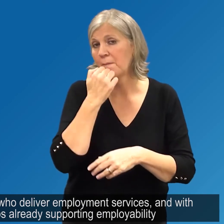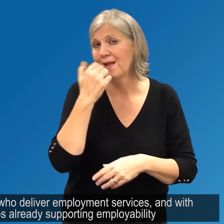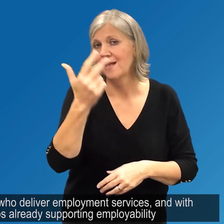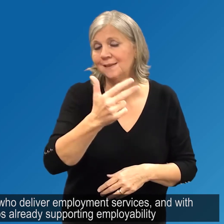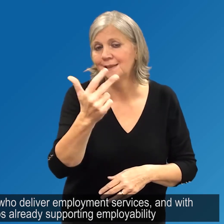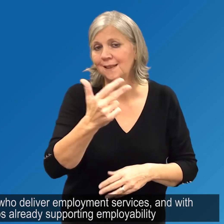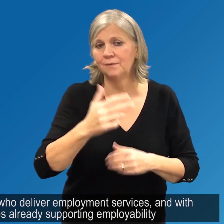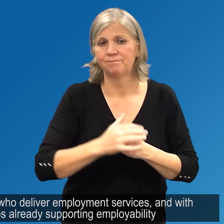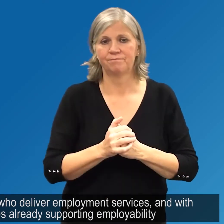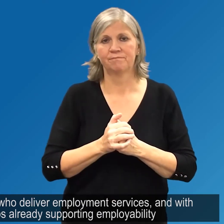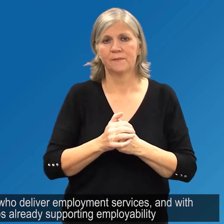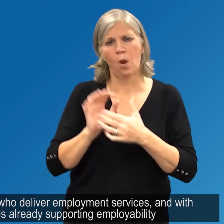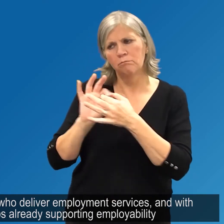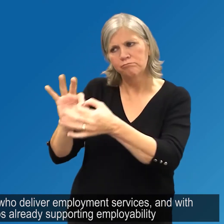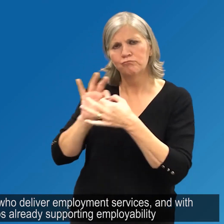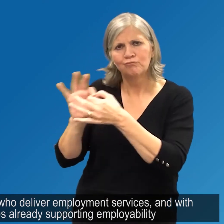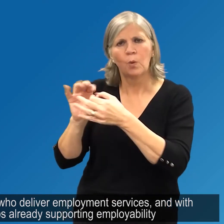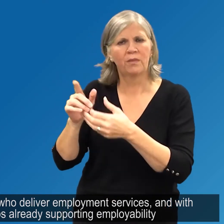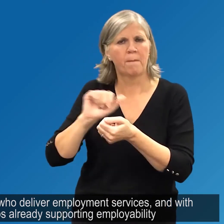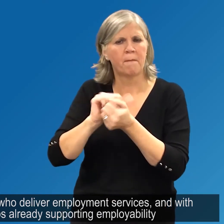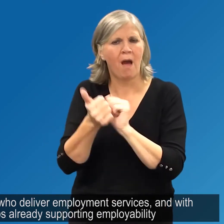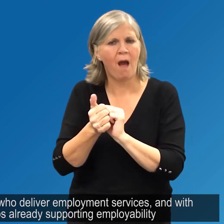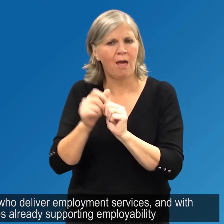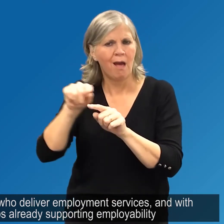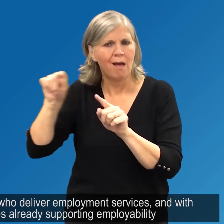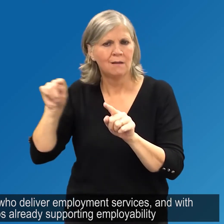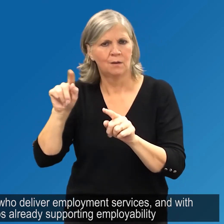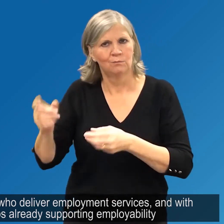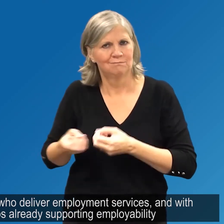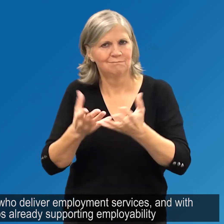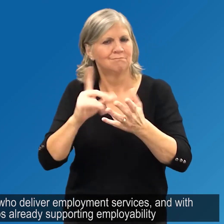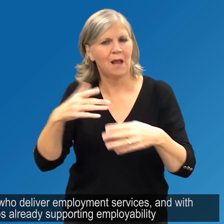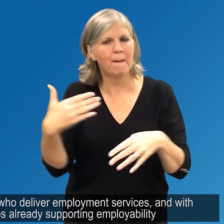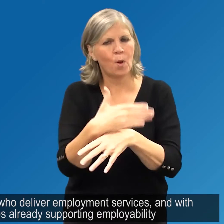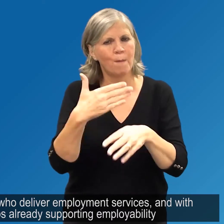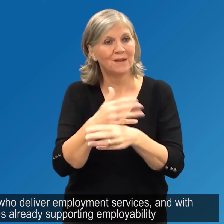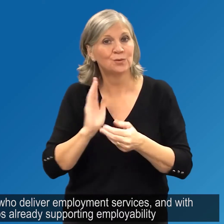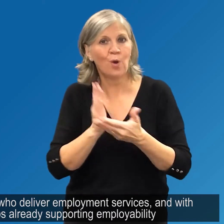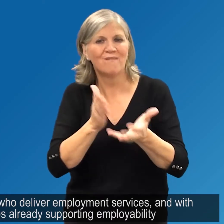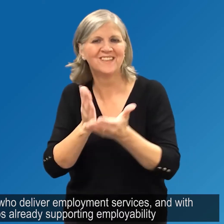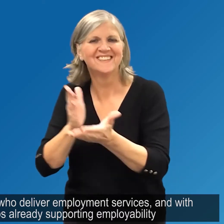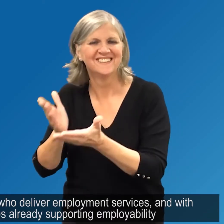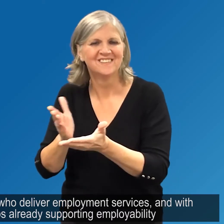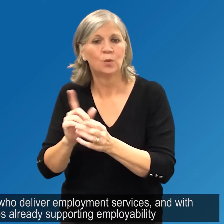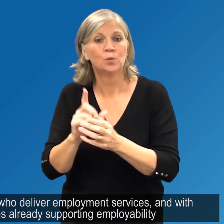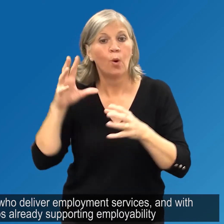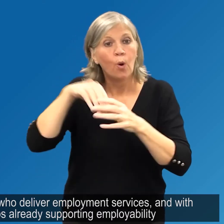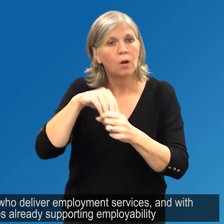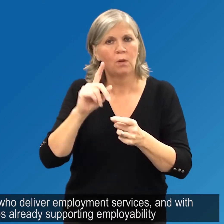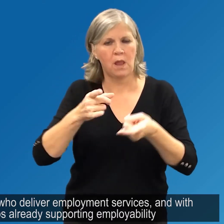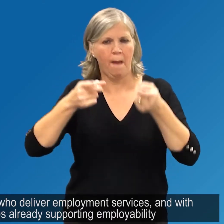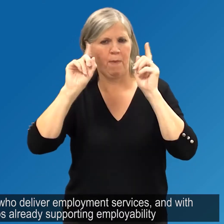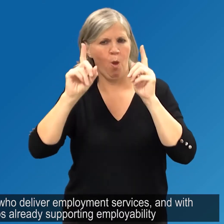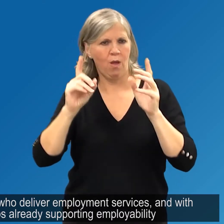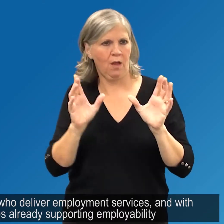Action 18. Work with partners who deliver employment services and with employer groups already supporting